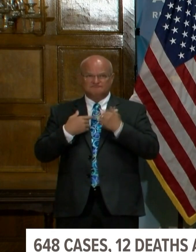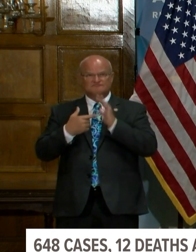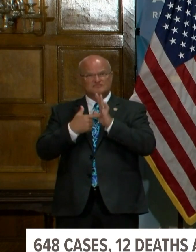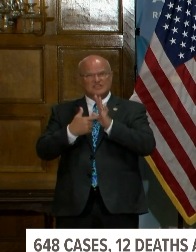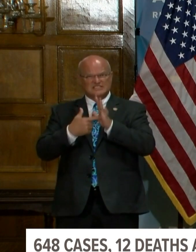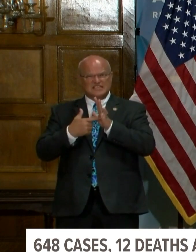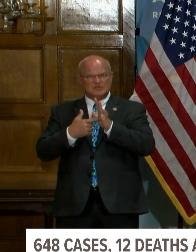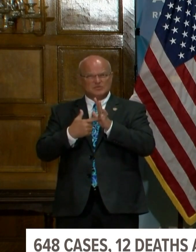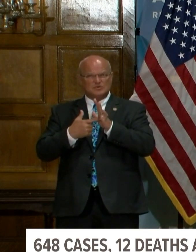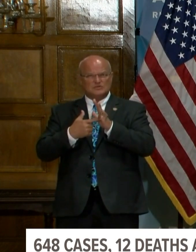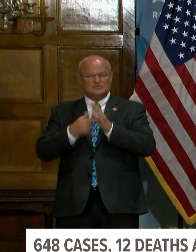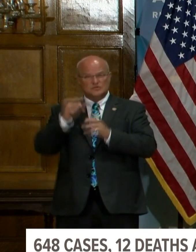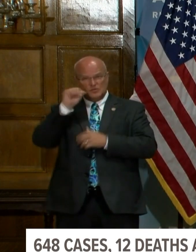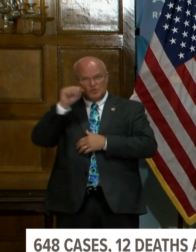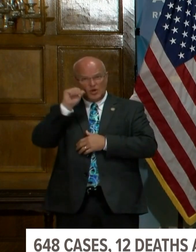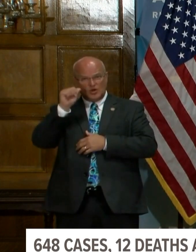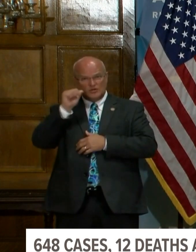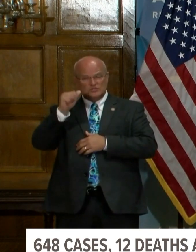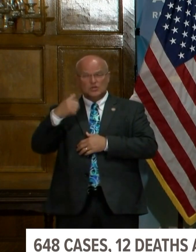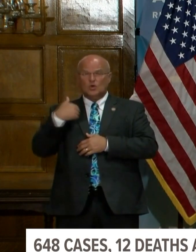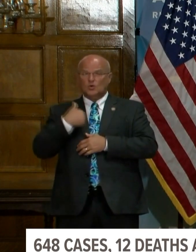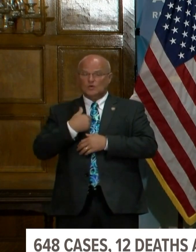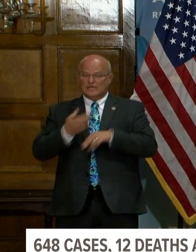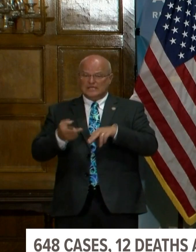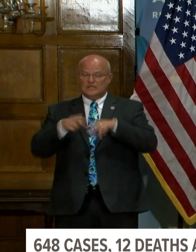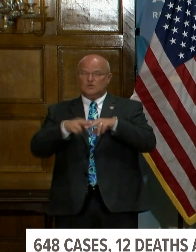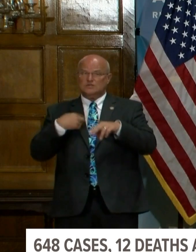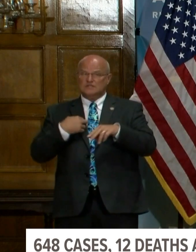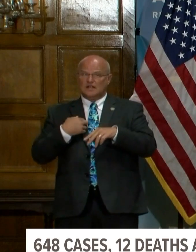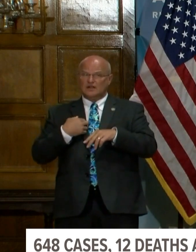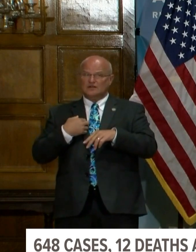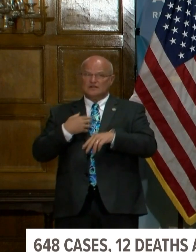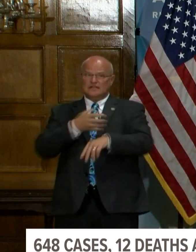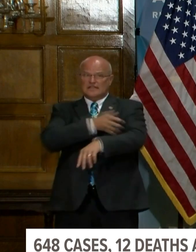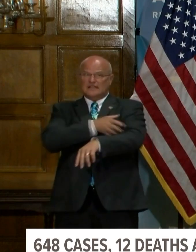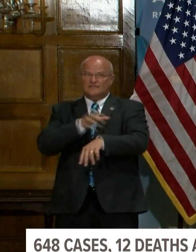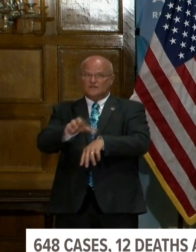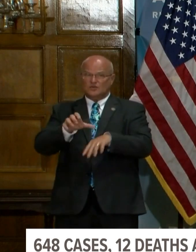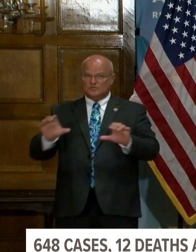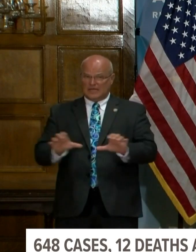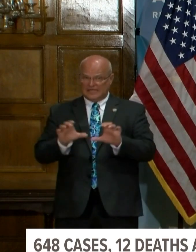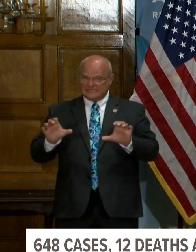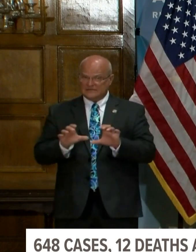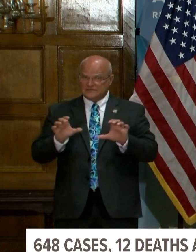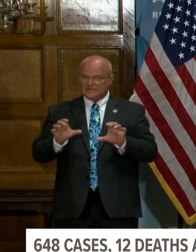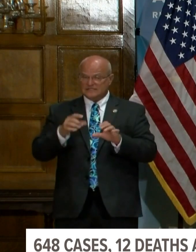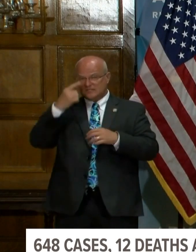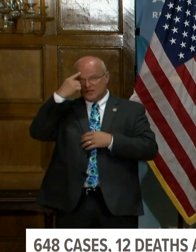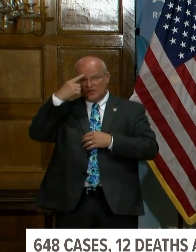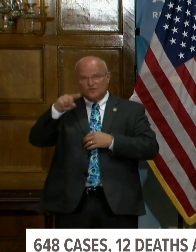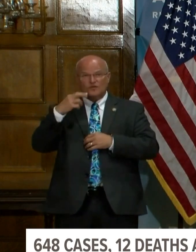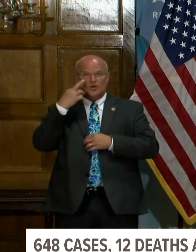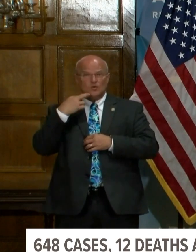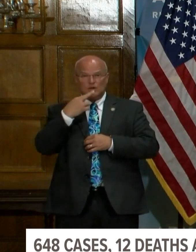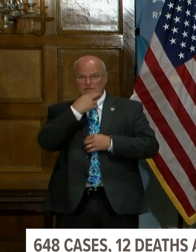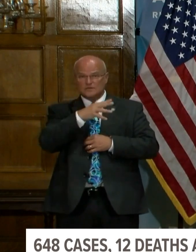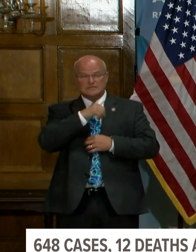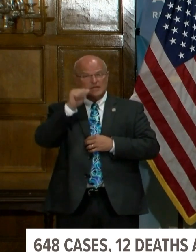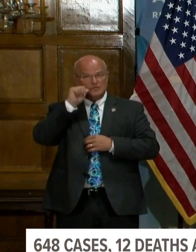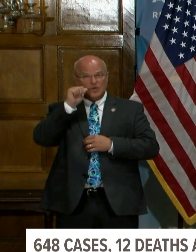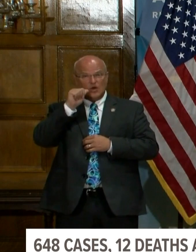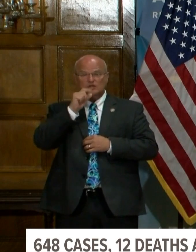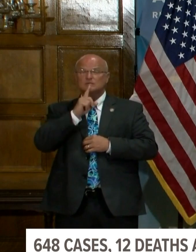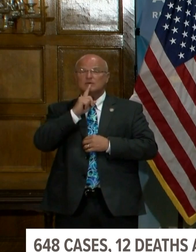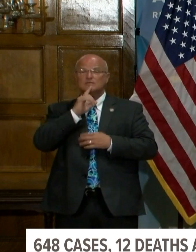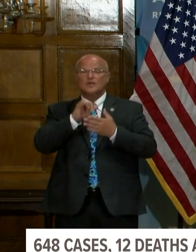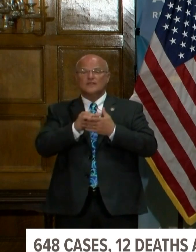example, in reference to bars, we increased our enforcement activities for restaurants and bars